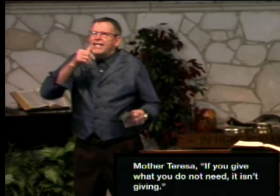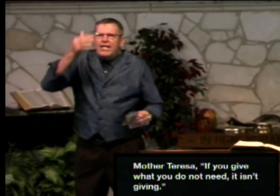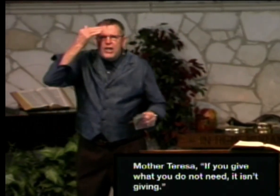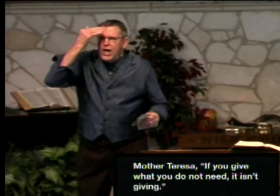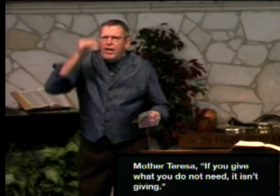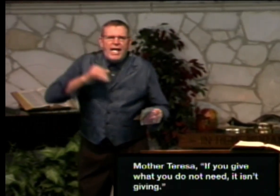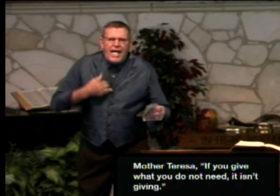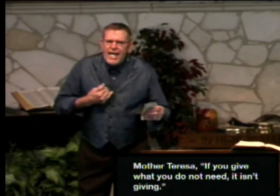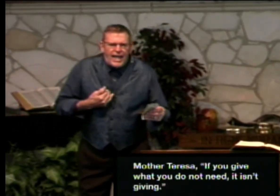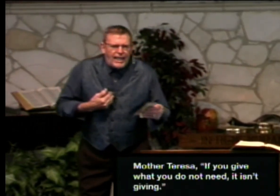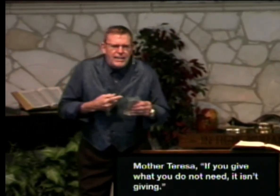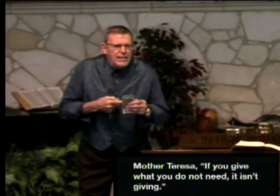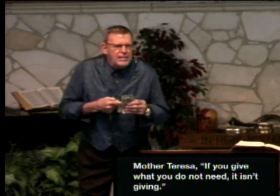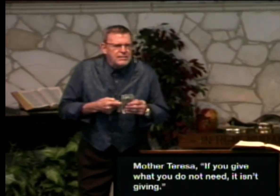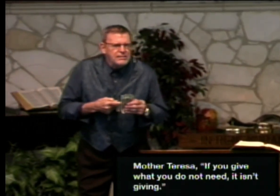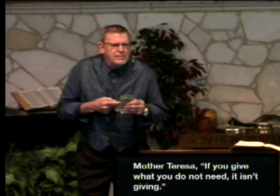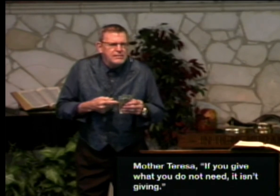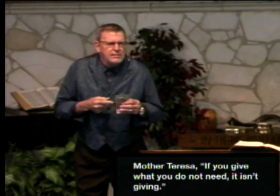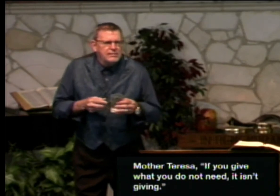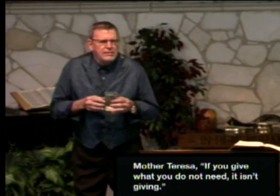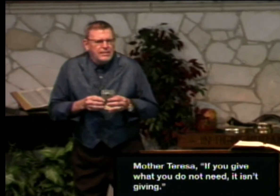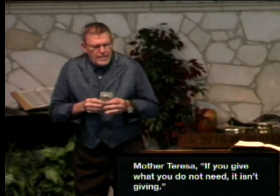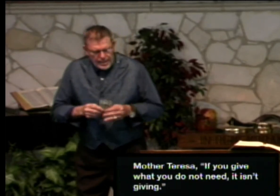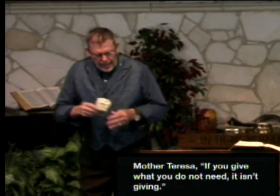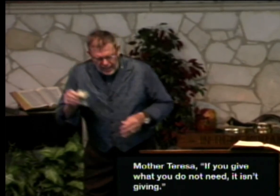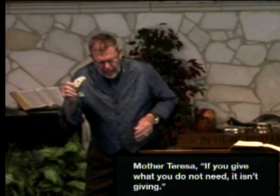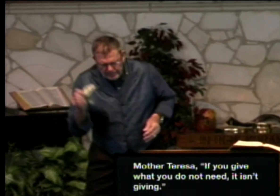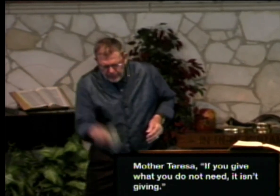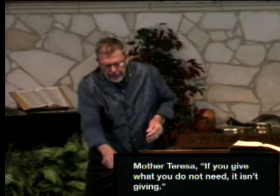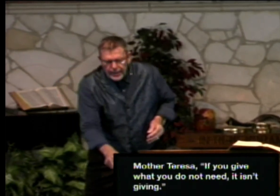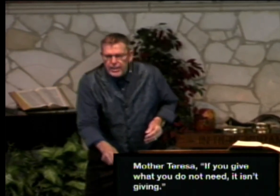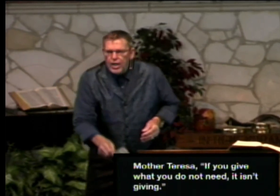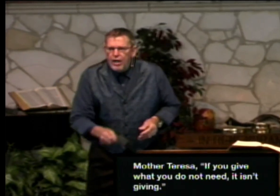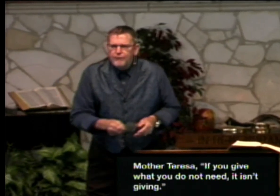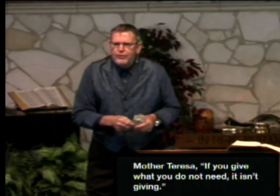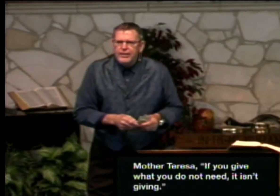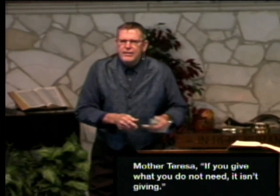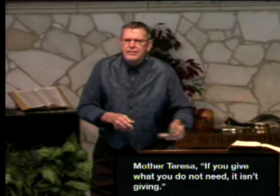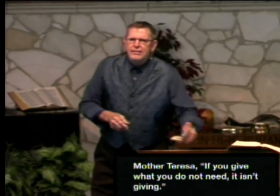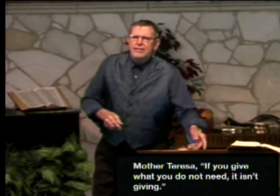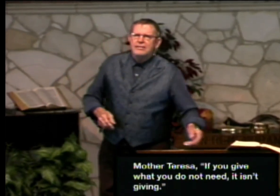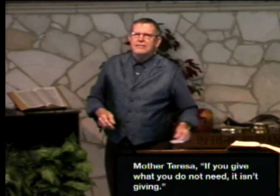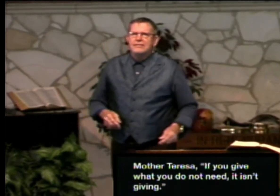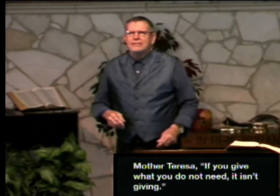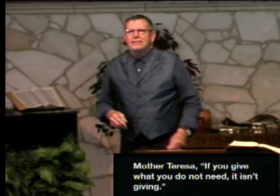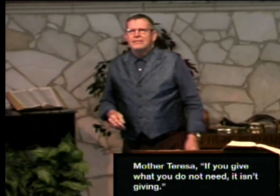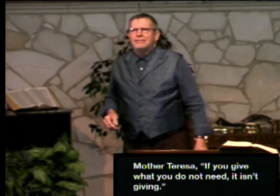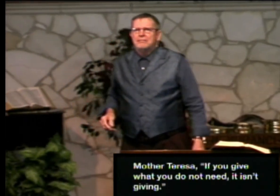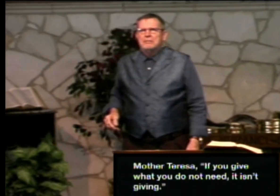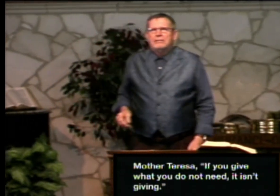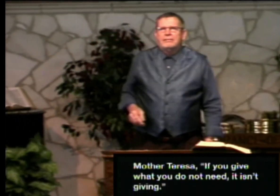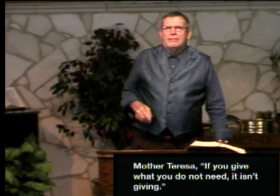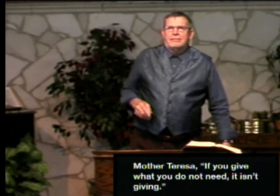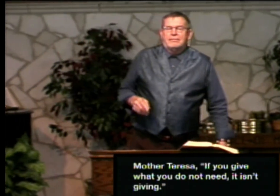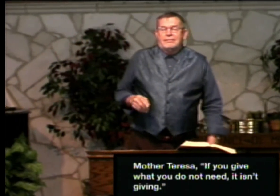which I didn't know I had, and I put it in the offering,